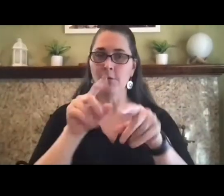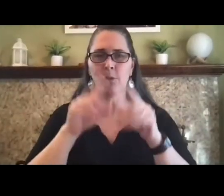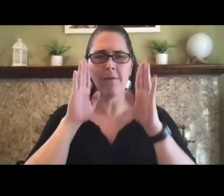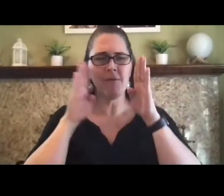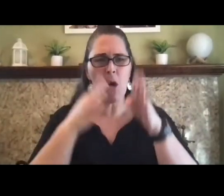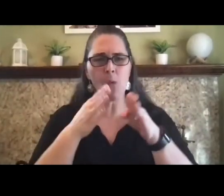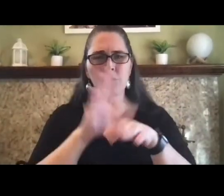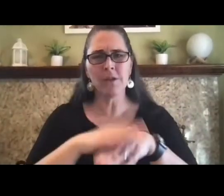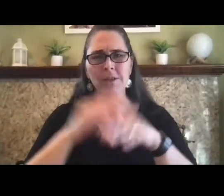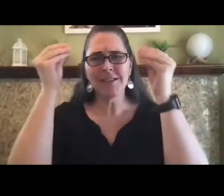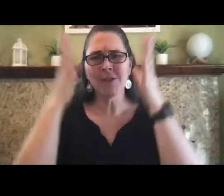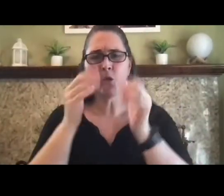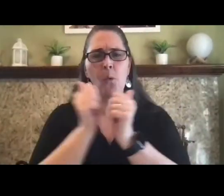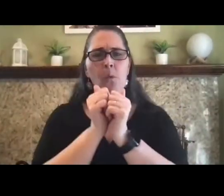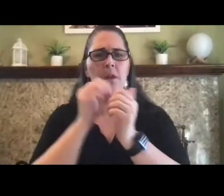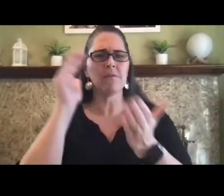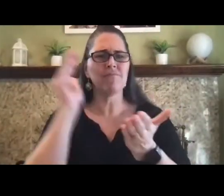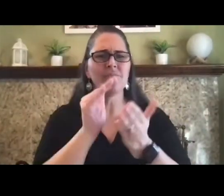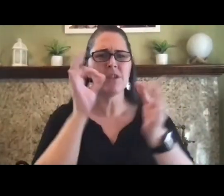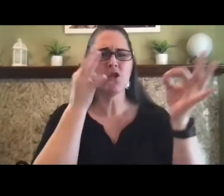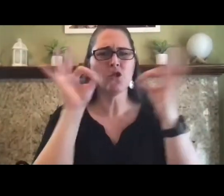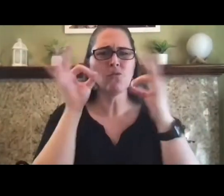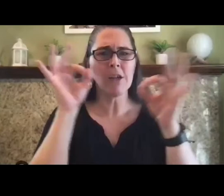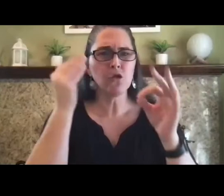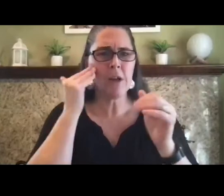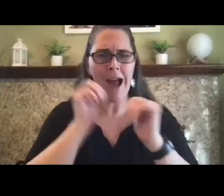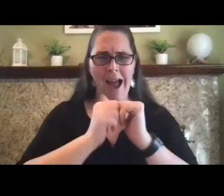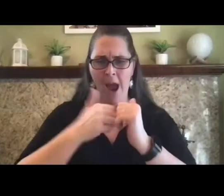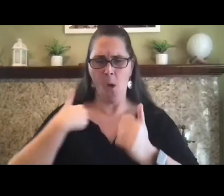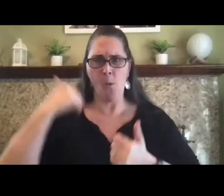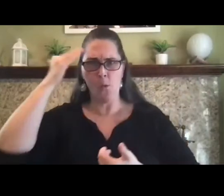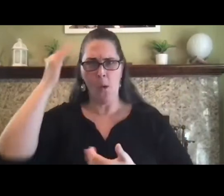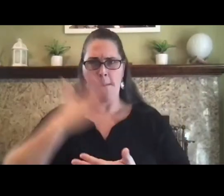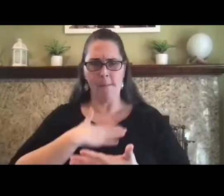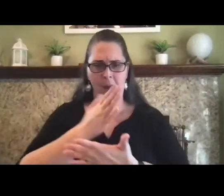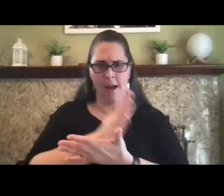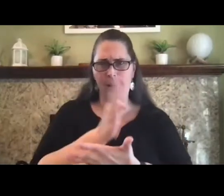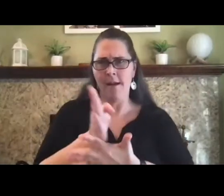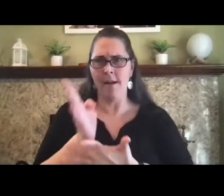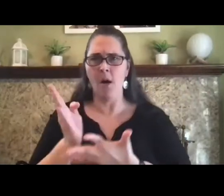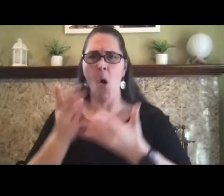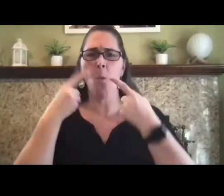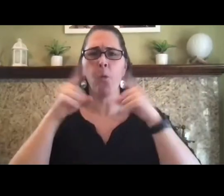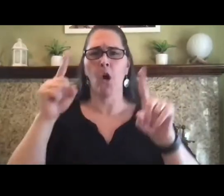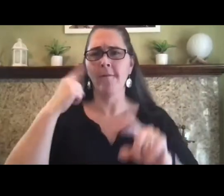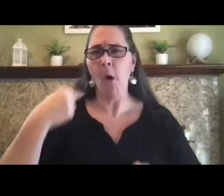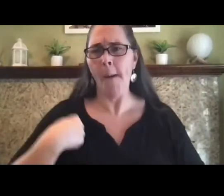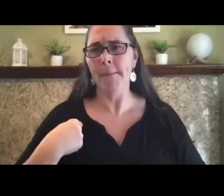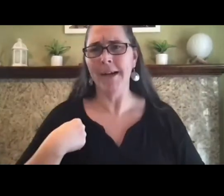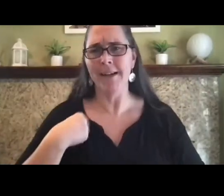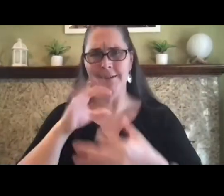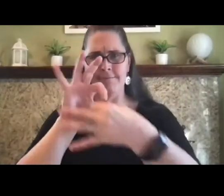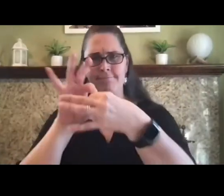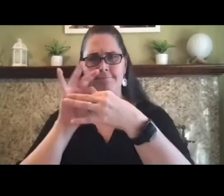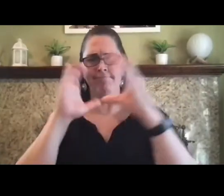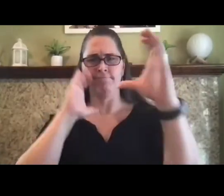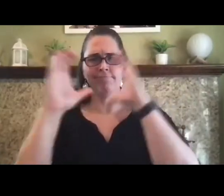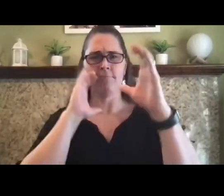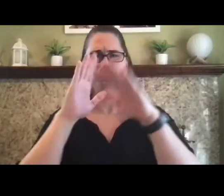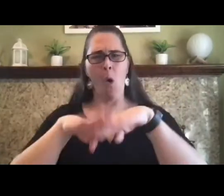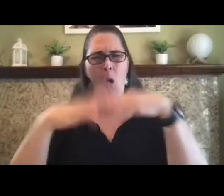It is also important to work with the teacher for less distractions as possible. Having an open dialogue is key.